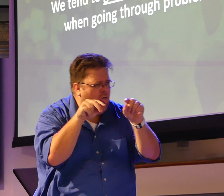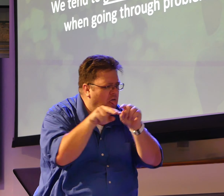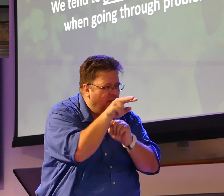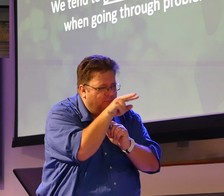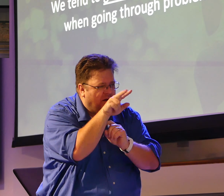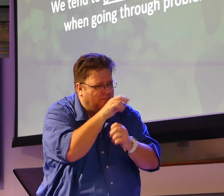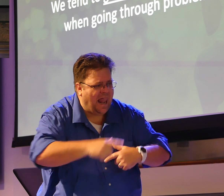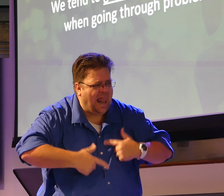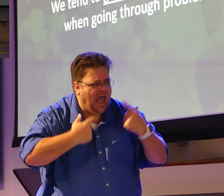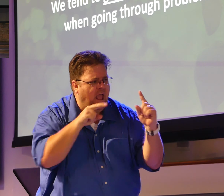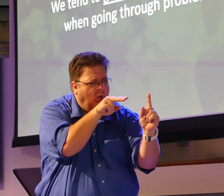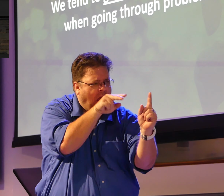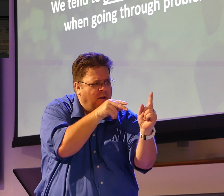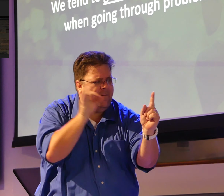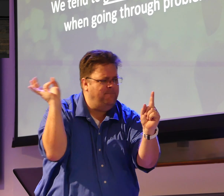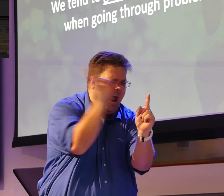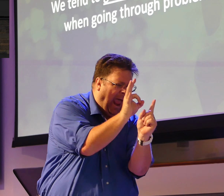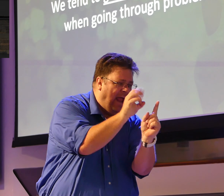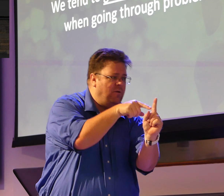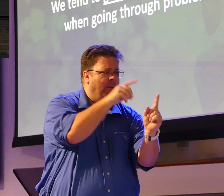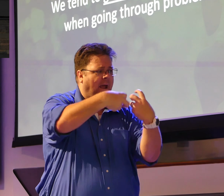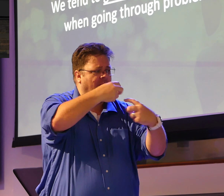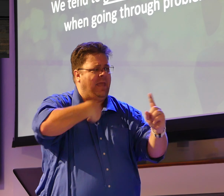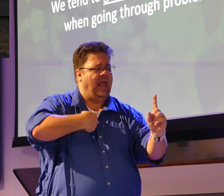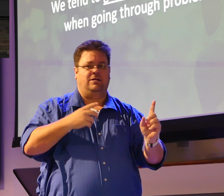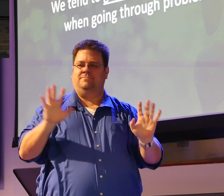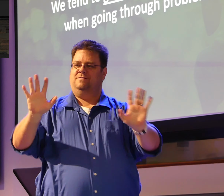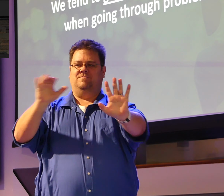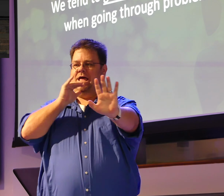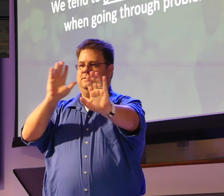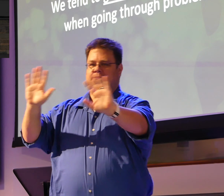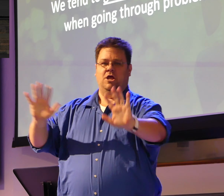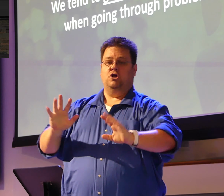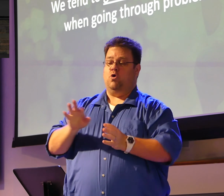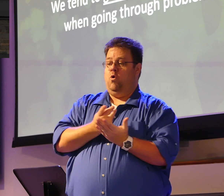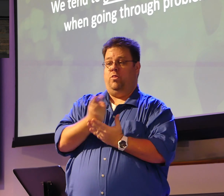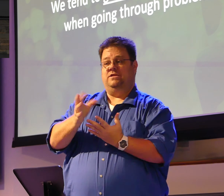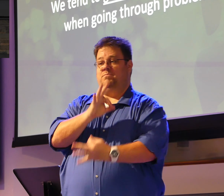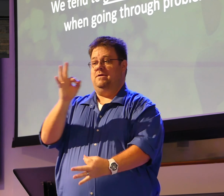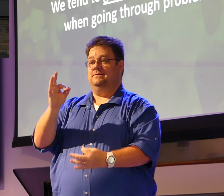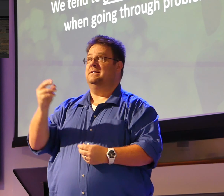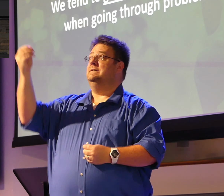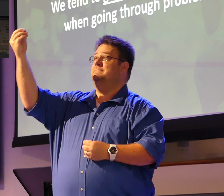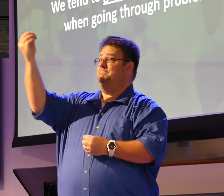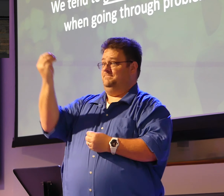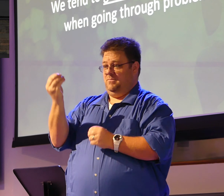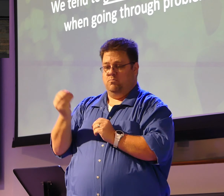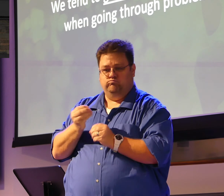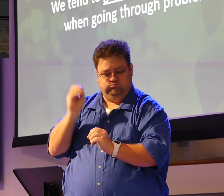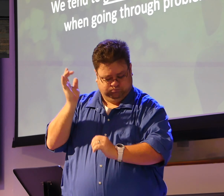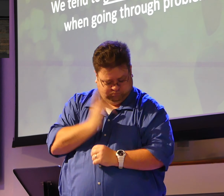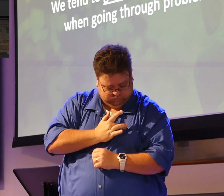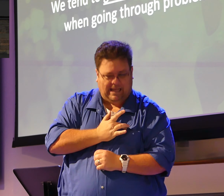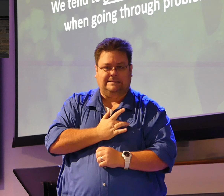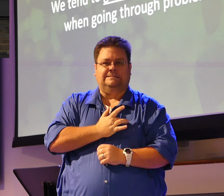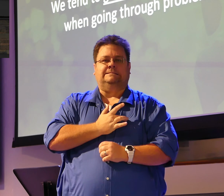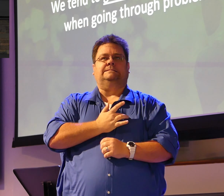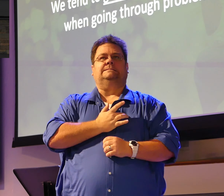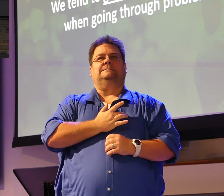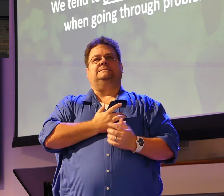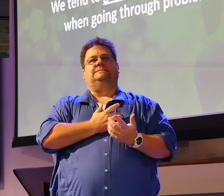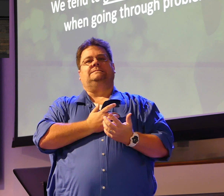message right at them you know and i know some of you think he's preaching right at me today you know and i'm not it's just the holy spirit taking that and using